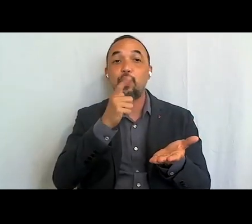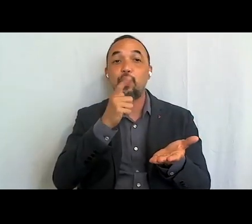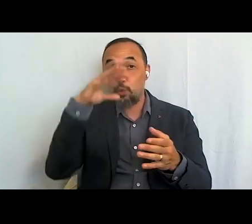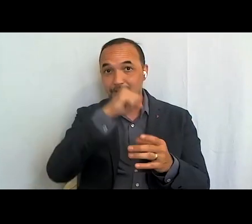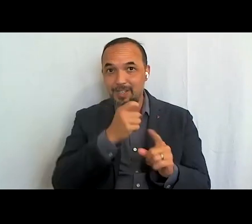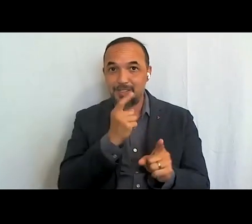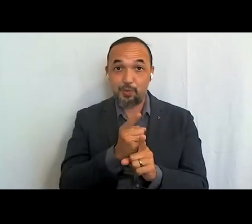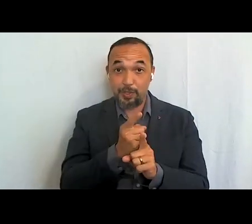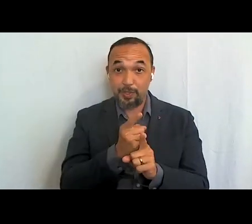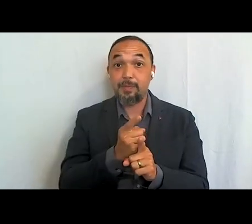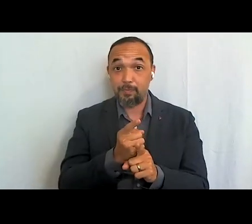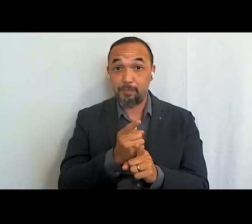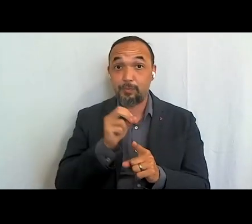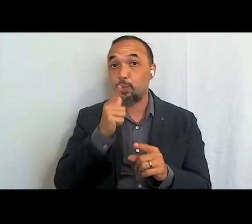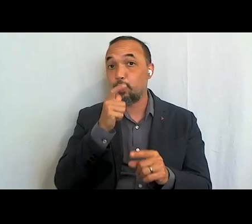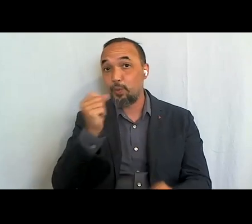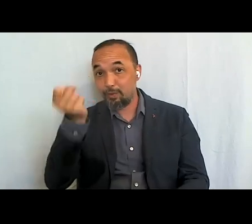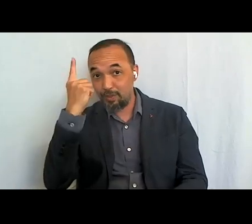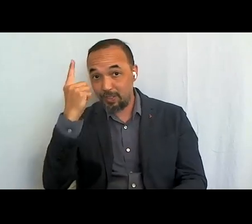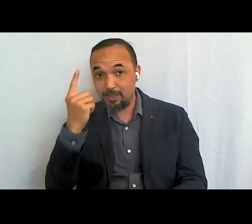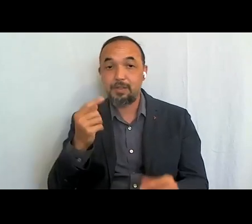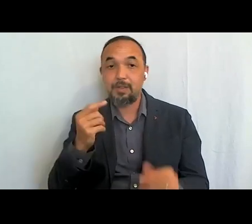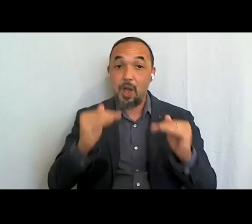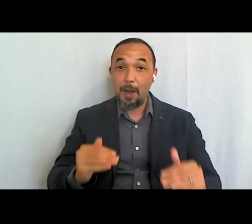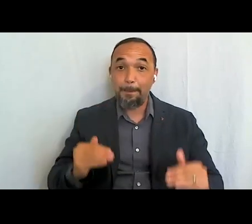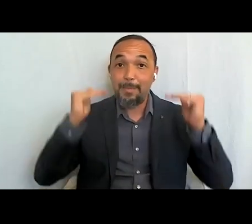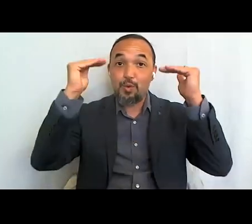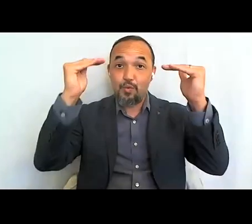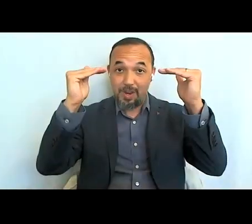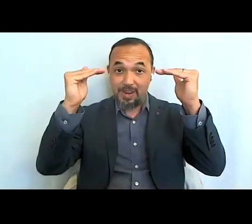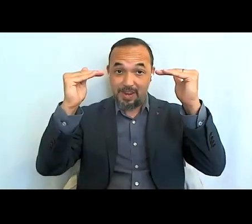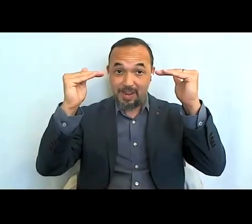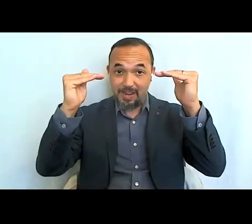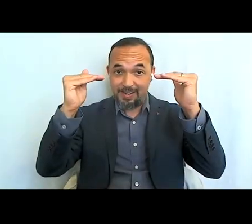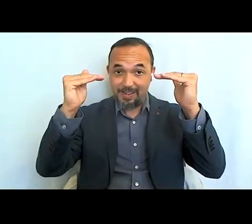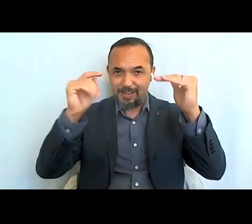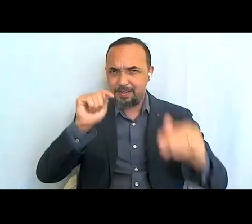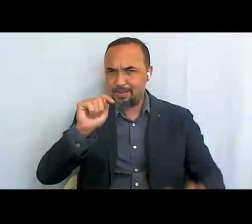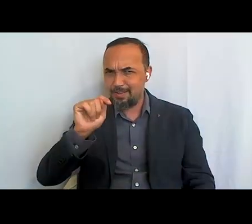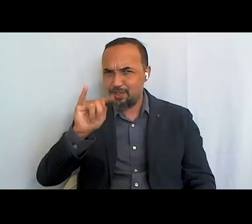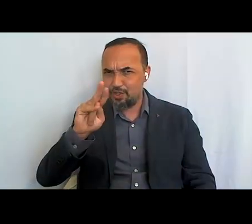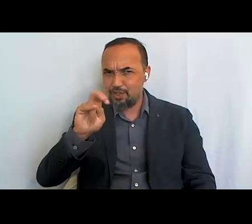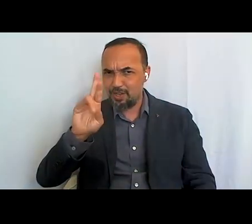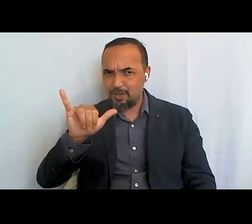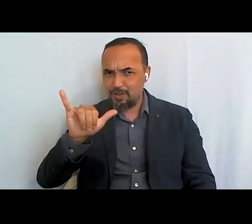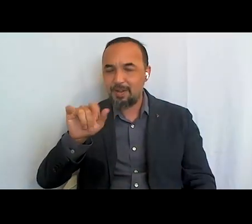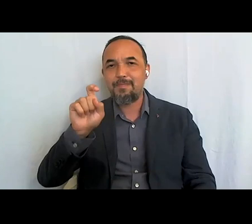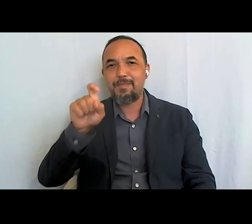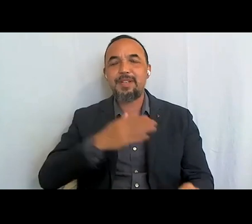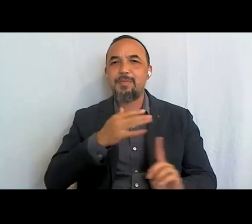it, okay? To do this upgrade dictionary, I'm going to need my special scarf. 1 second.